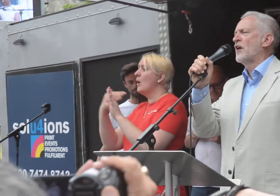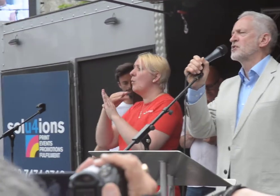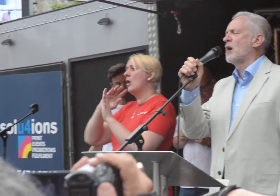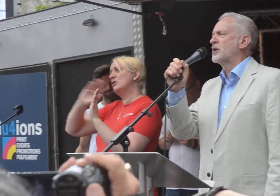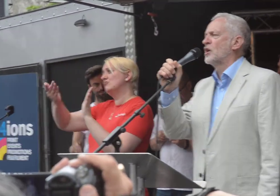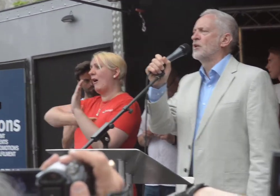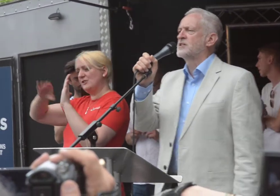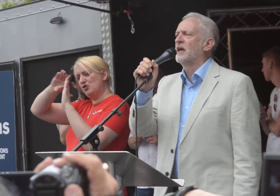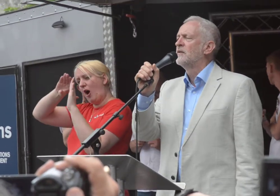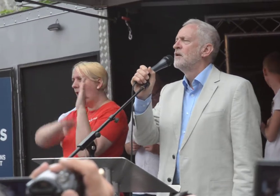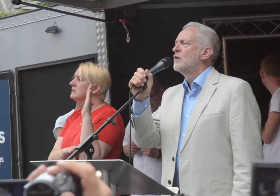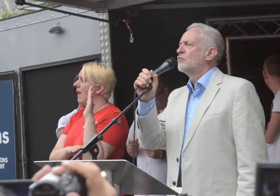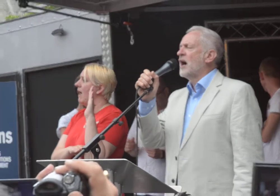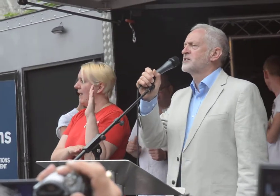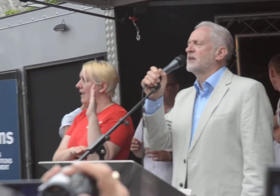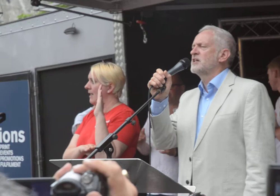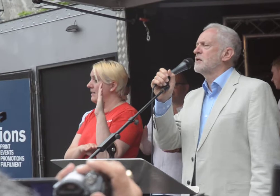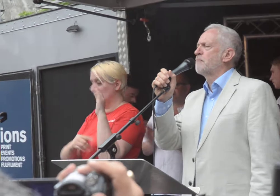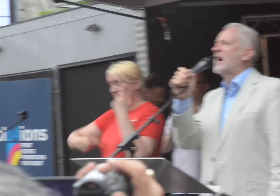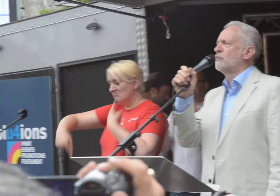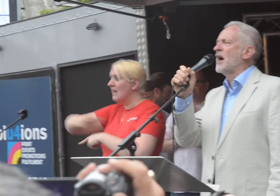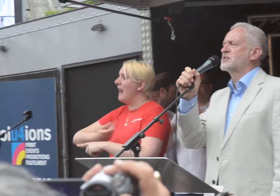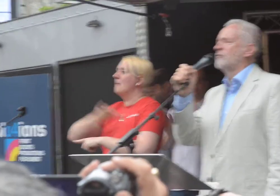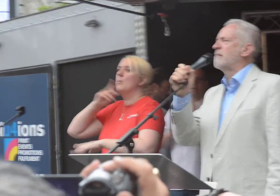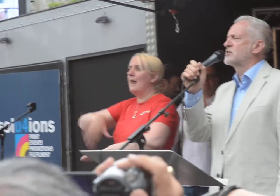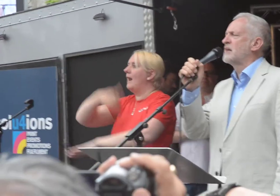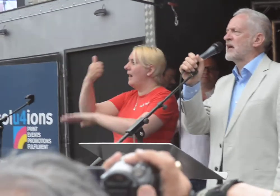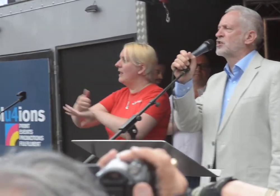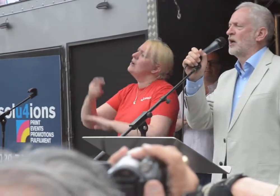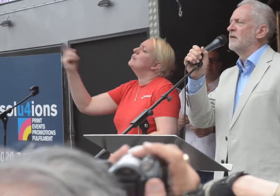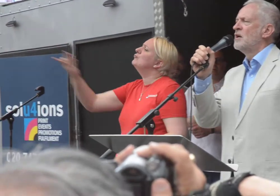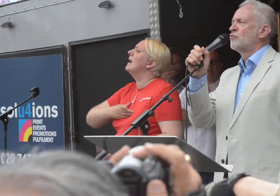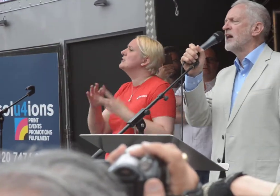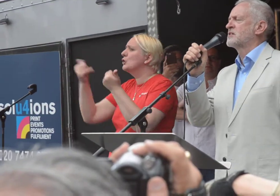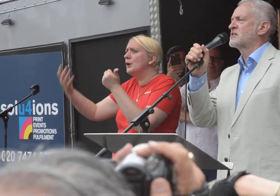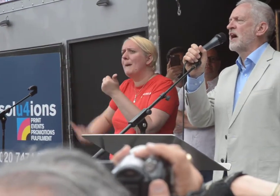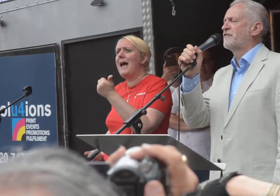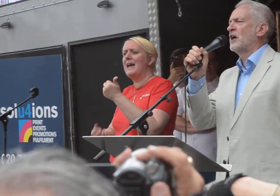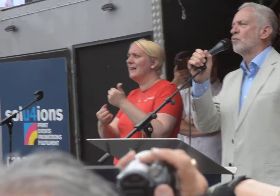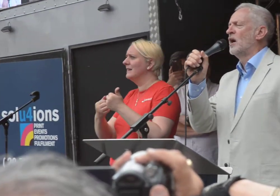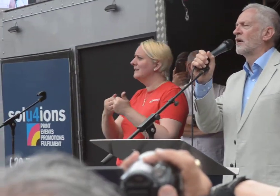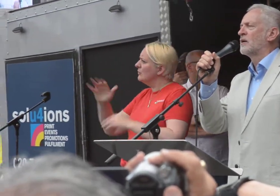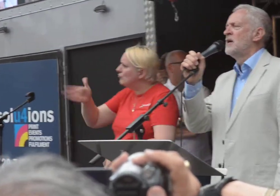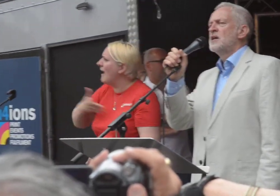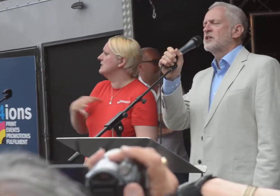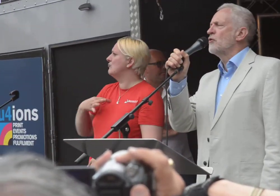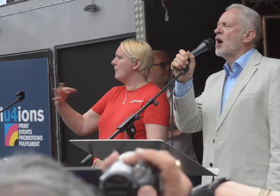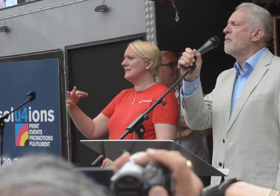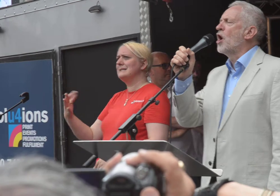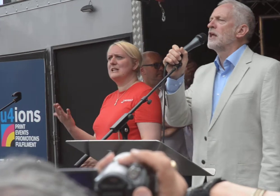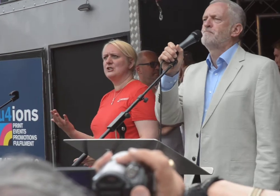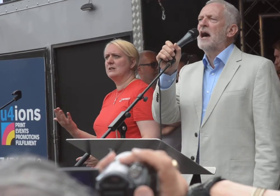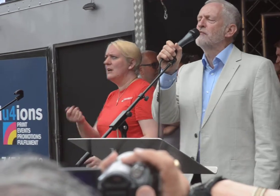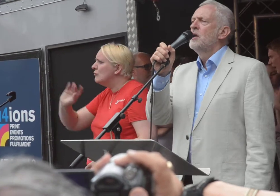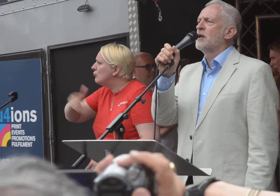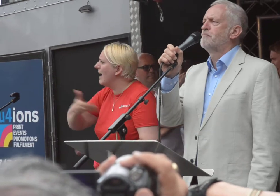at the first opportunity. Rights to decent pay, rights to representation, rights to safety at work. So no